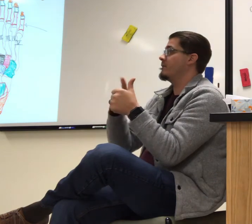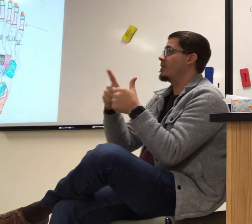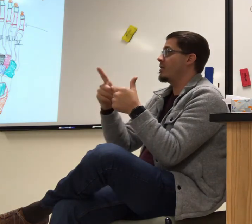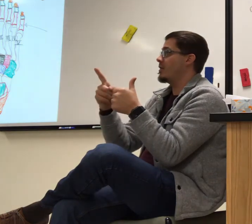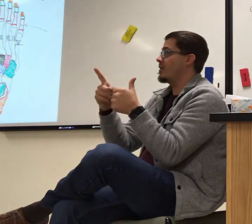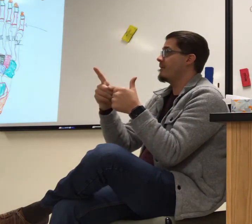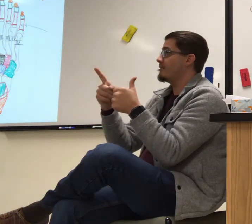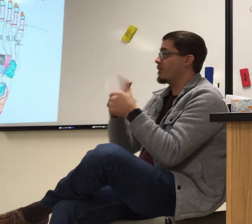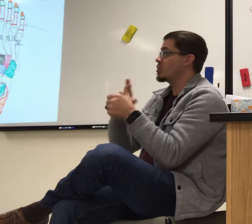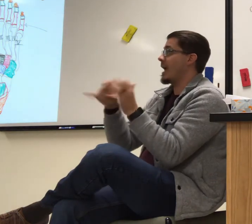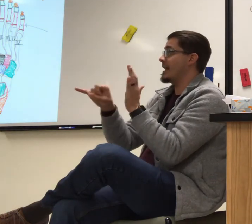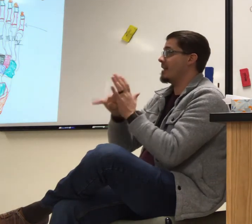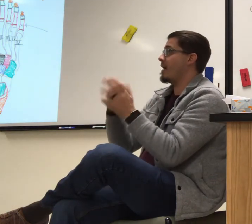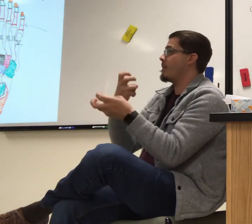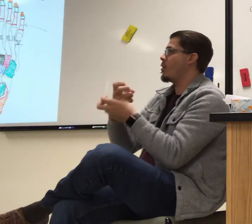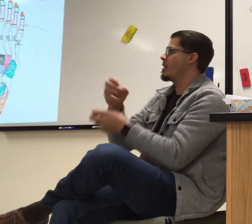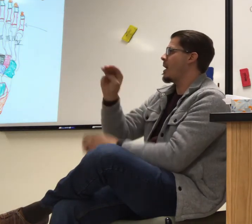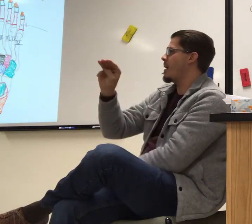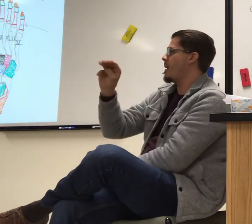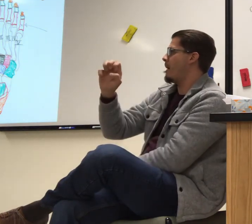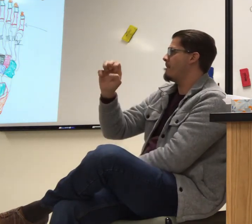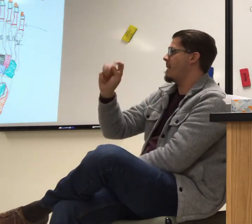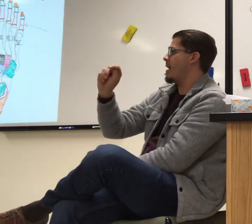Is it a metatarsal?